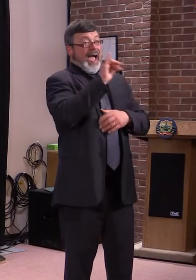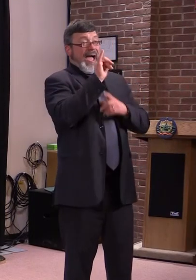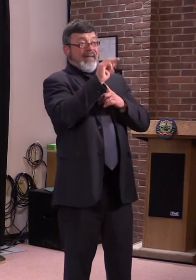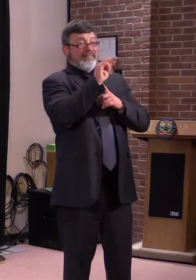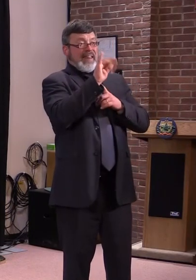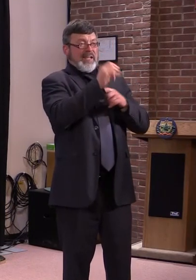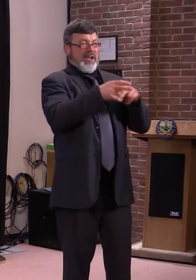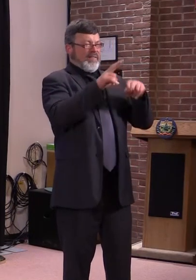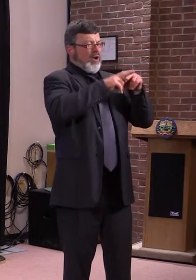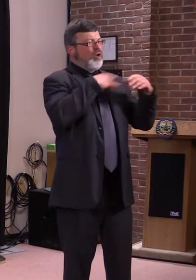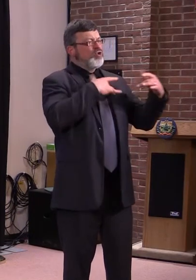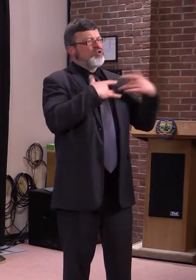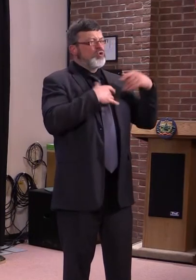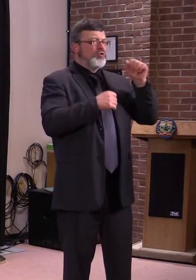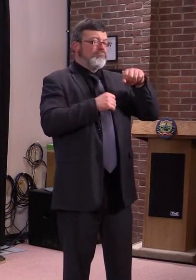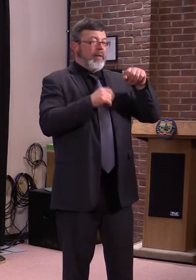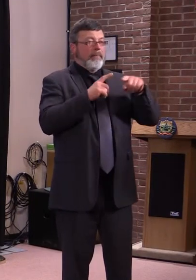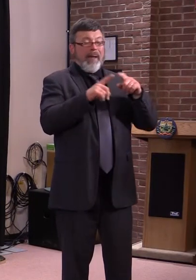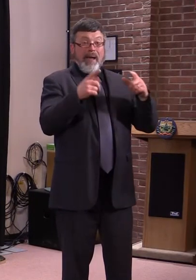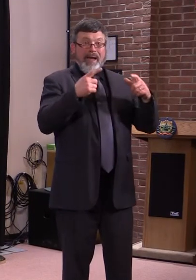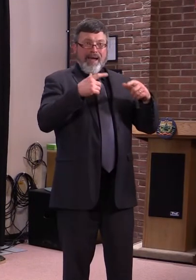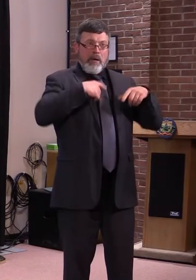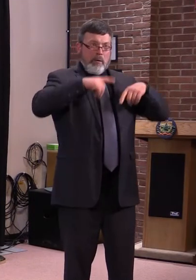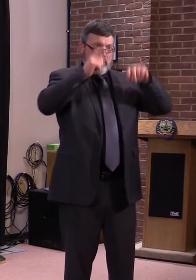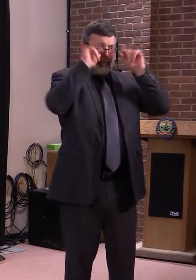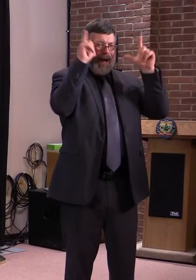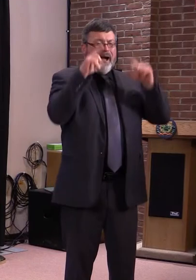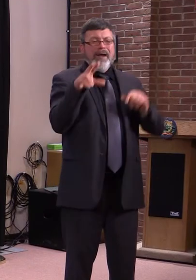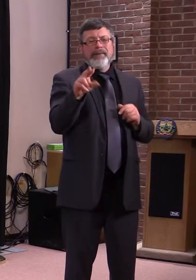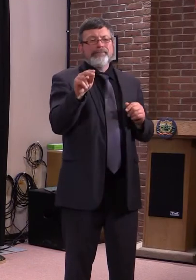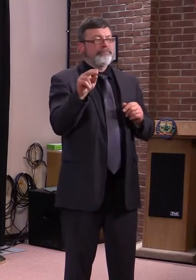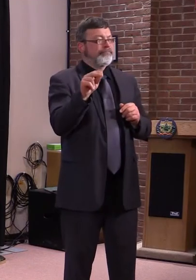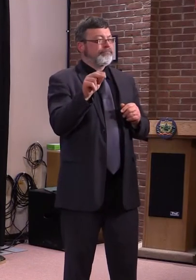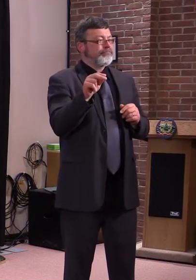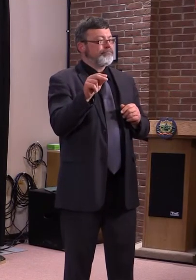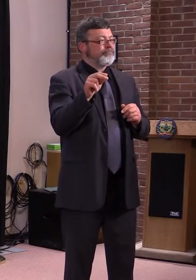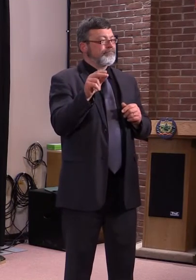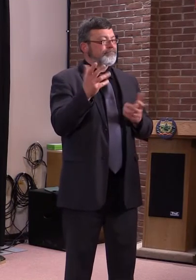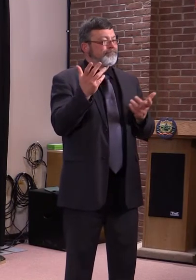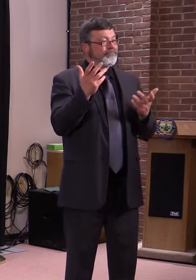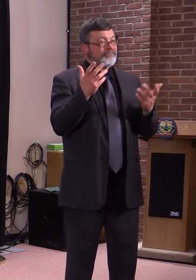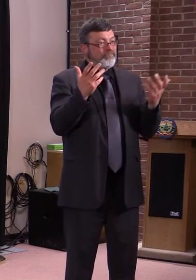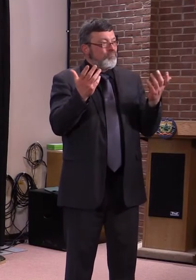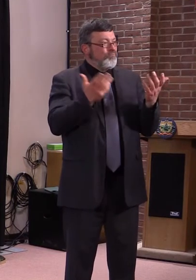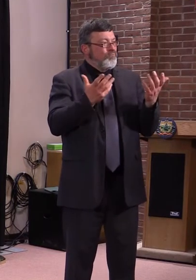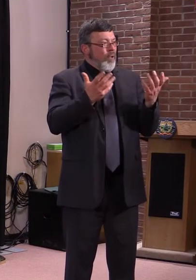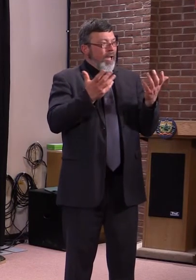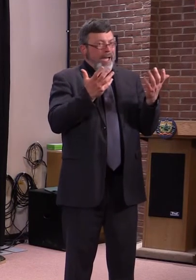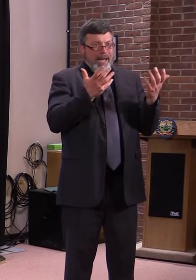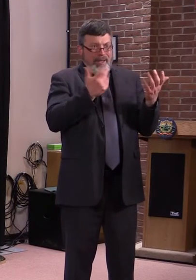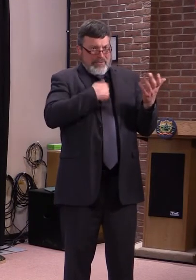that, but I'm not sure that's going to, I don't know if that's going to do it.